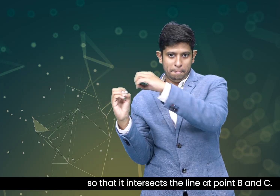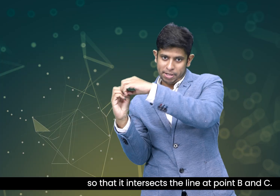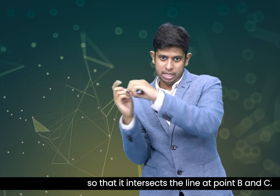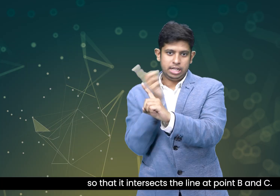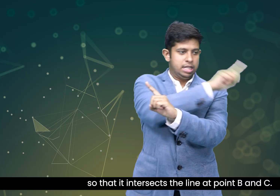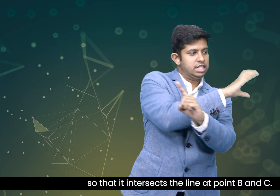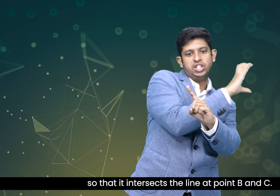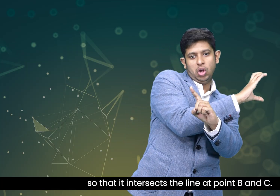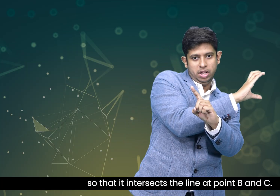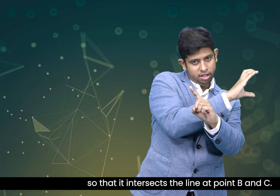C.